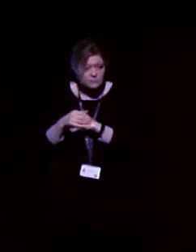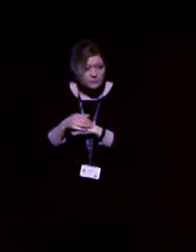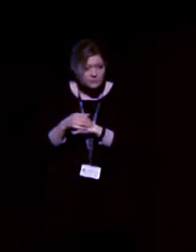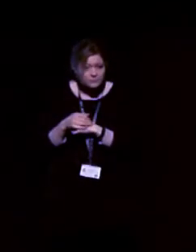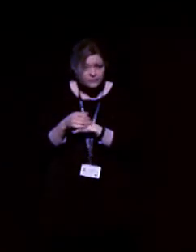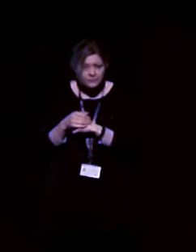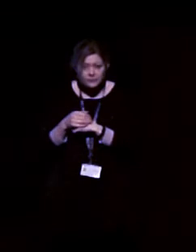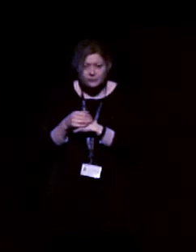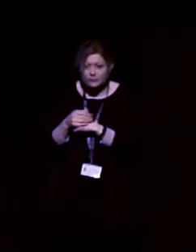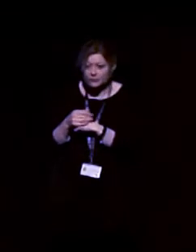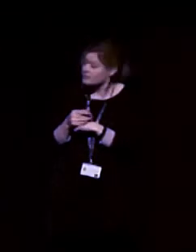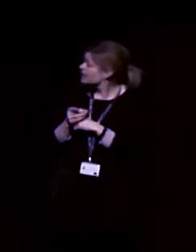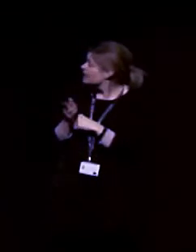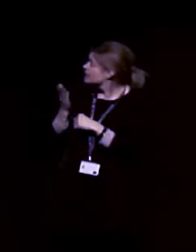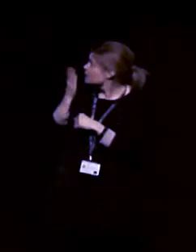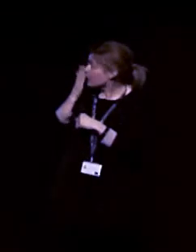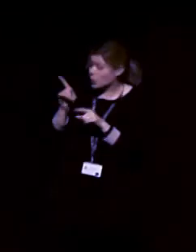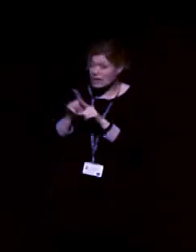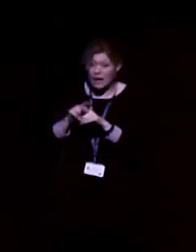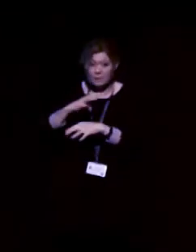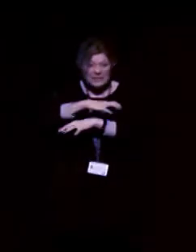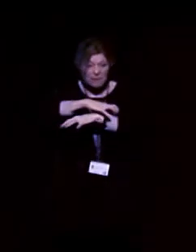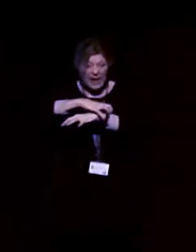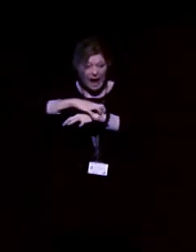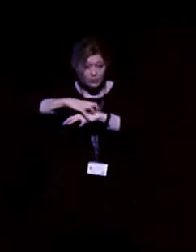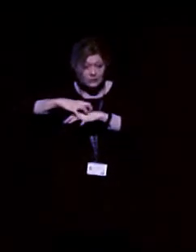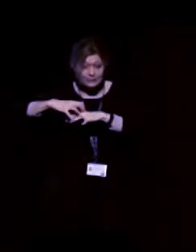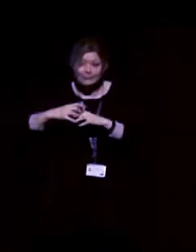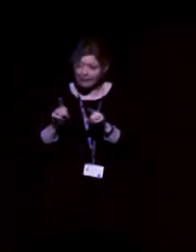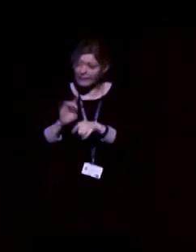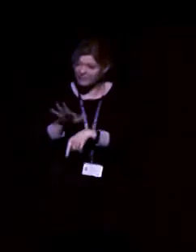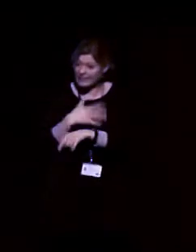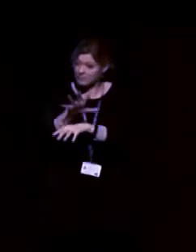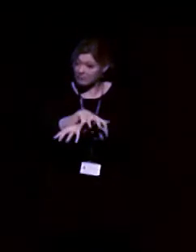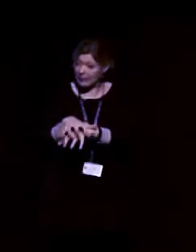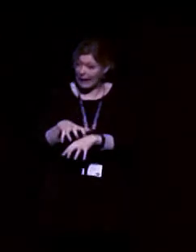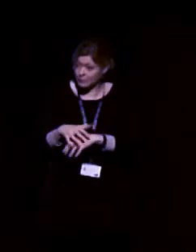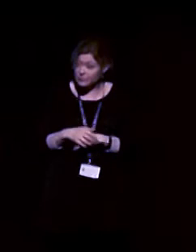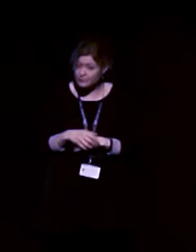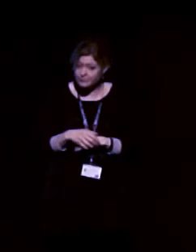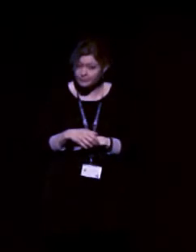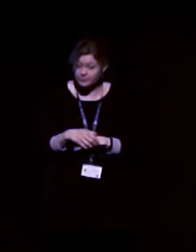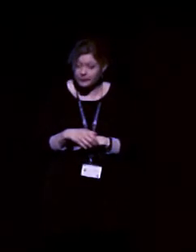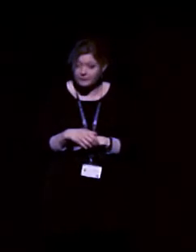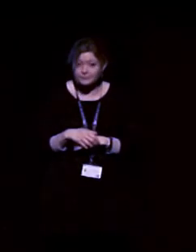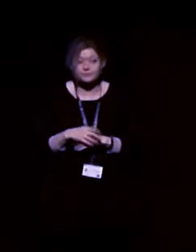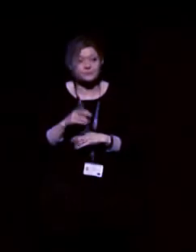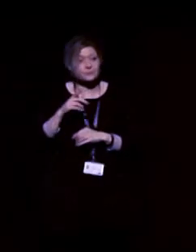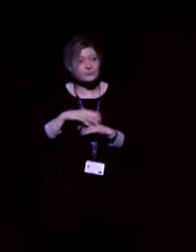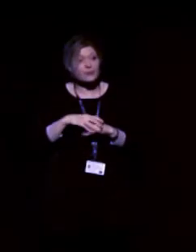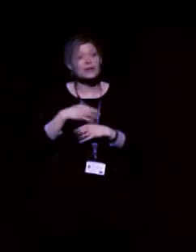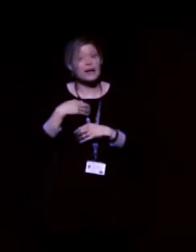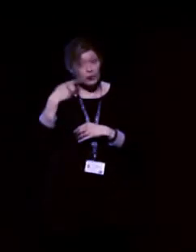the field of the basilar membrane had been ploughed. Now, as we've heard, tinnitus represents a symptom of very